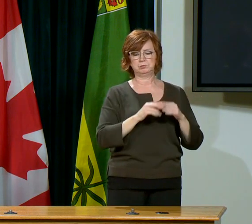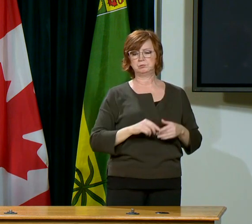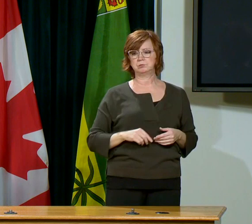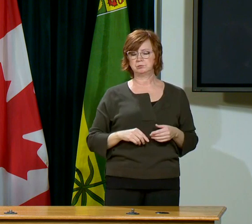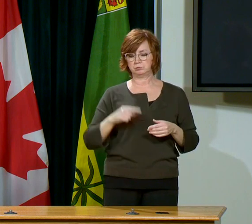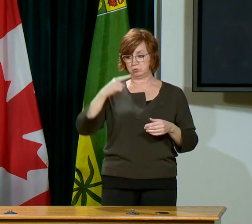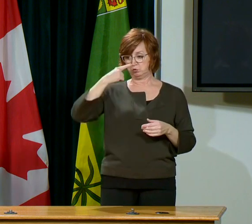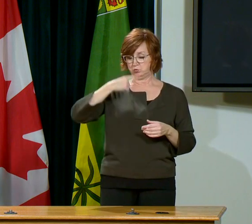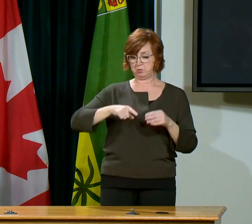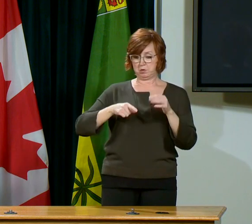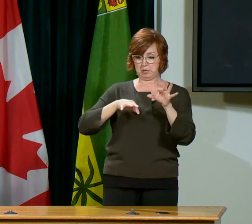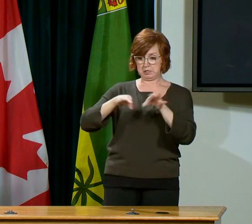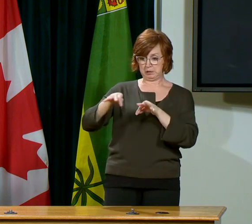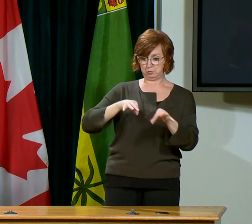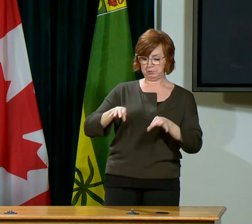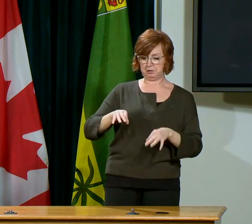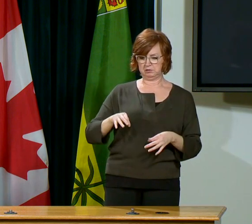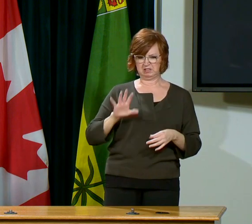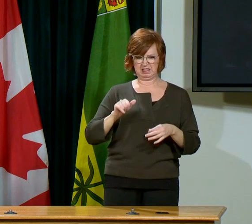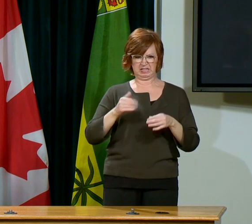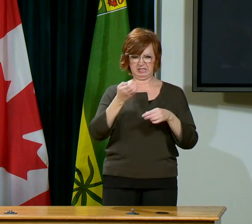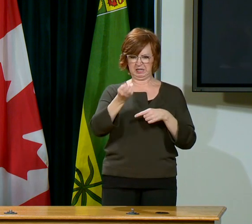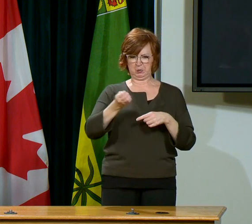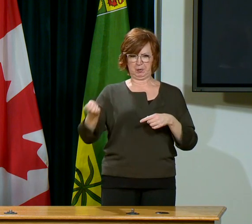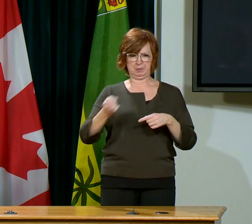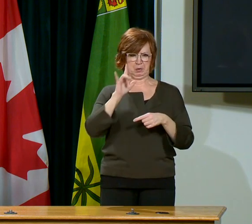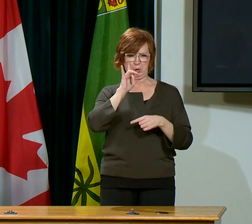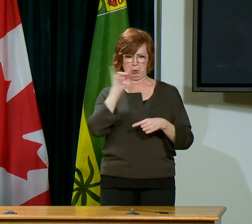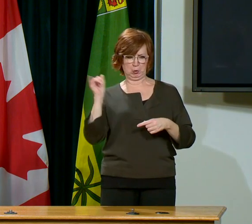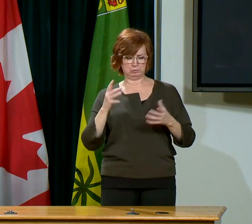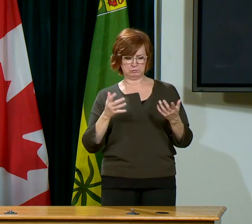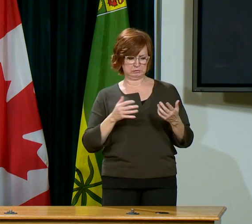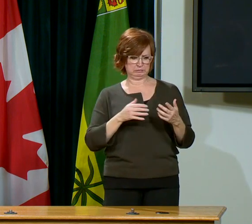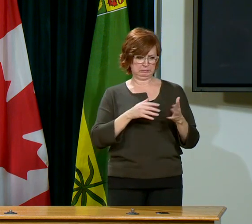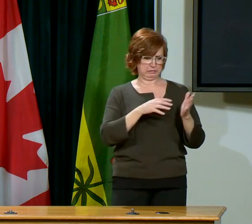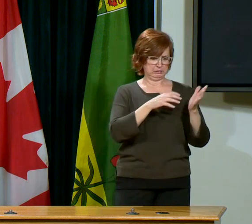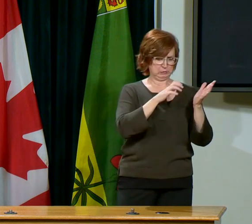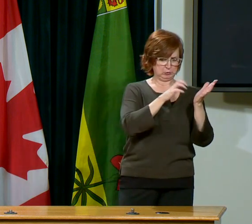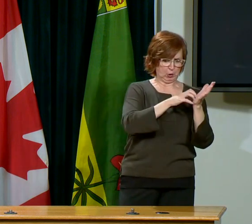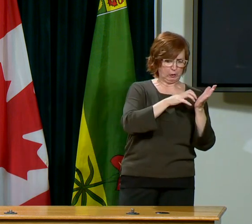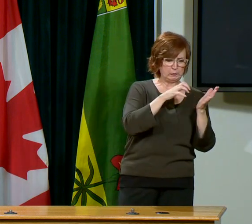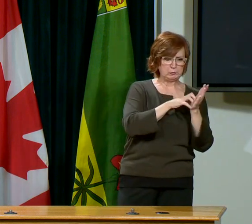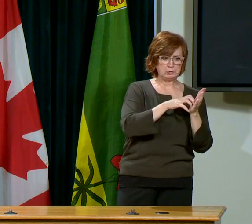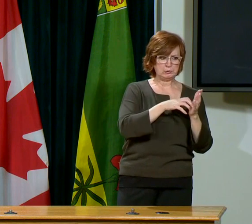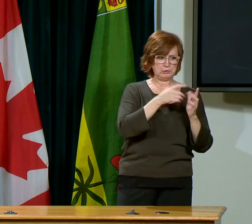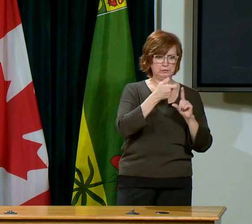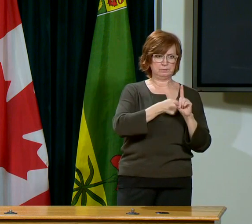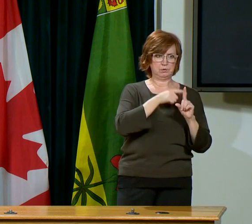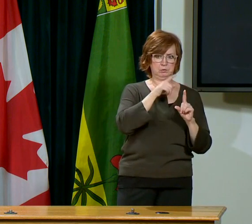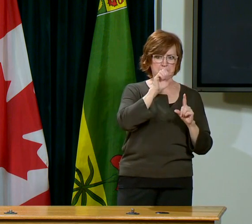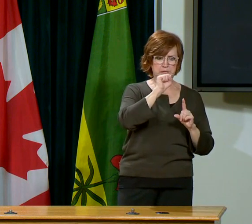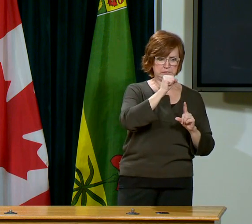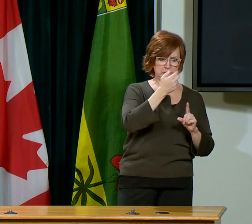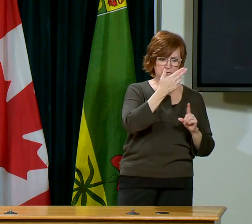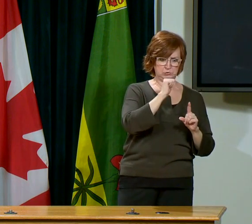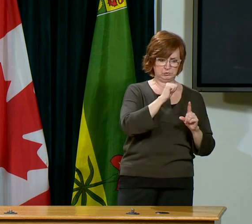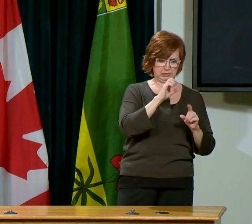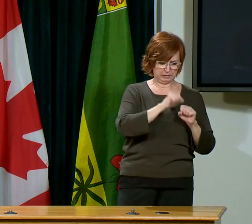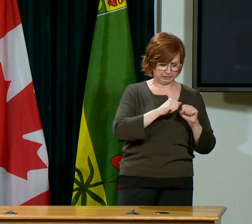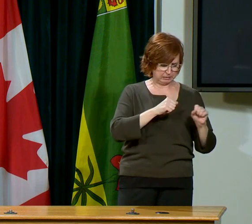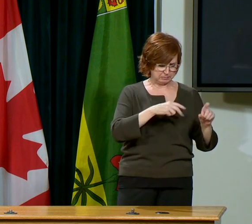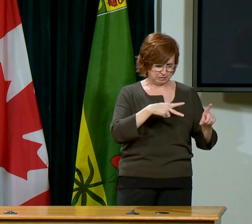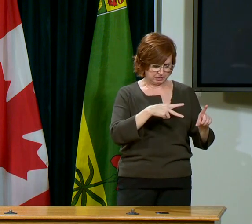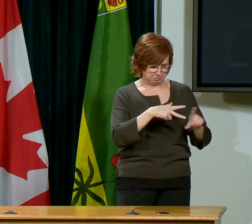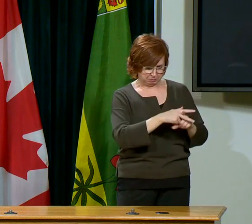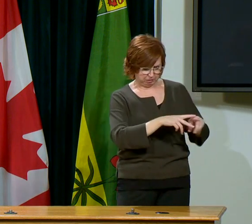on, is this just a piece of equipment that a physician or somebody from the health authority or health workers could just plug and